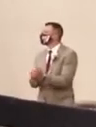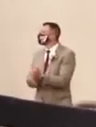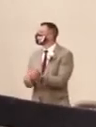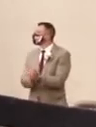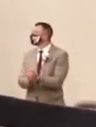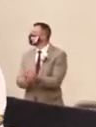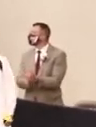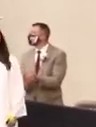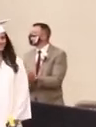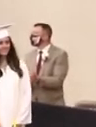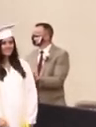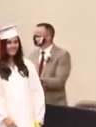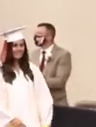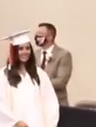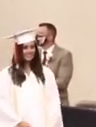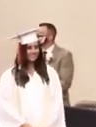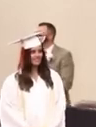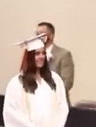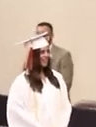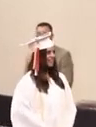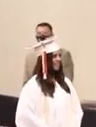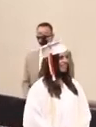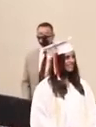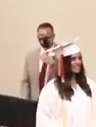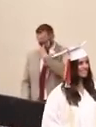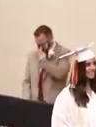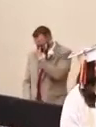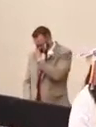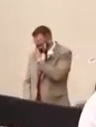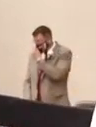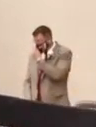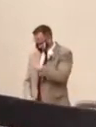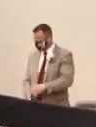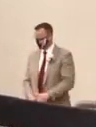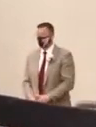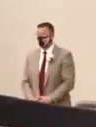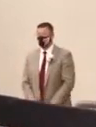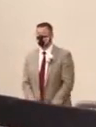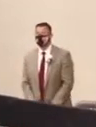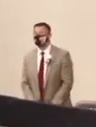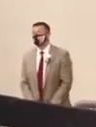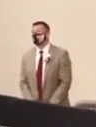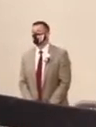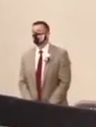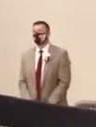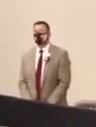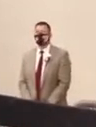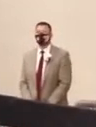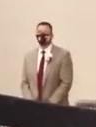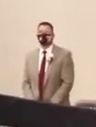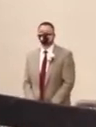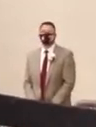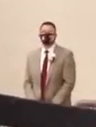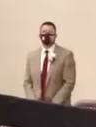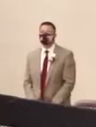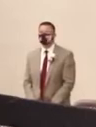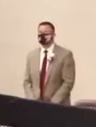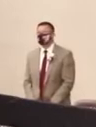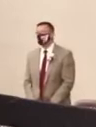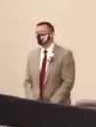Yeah. Christine Elizabeth